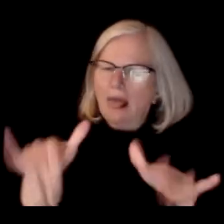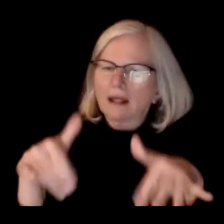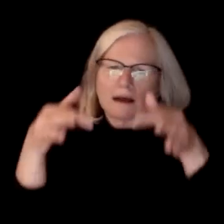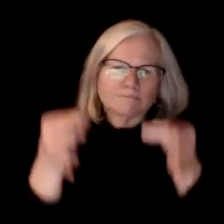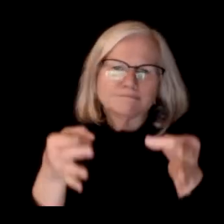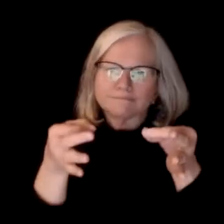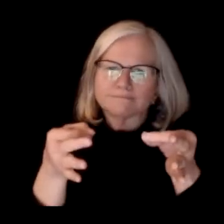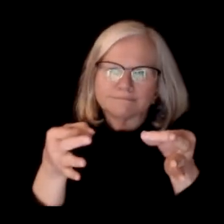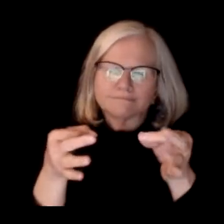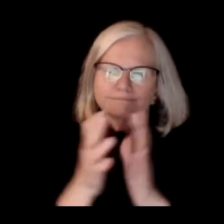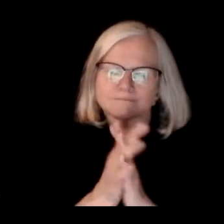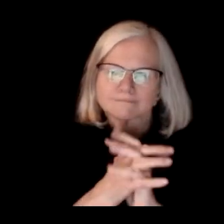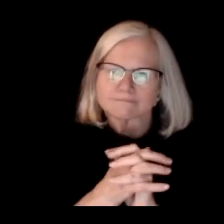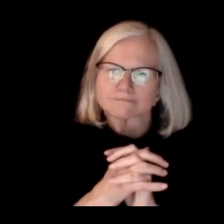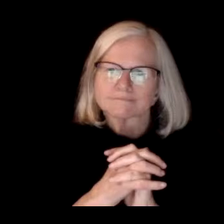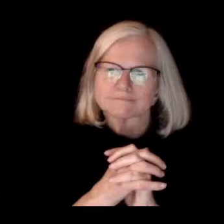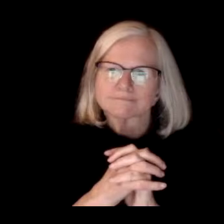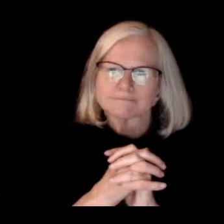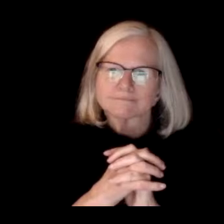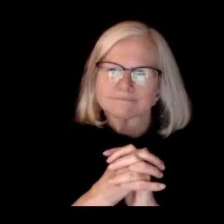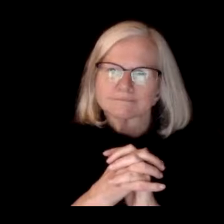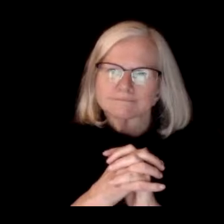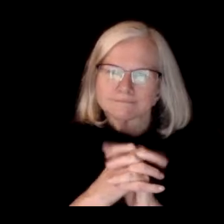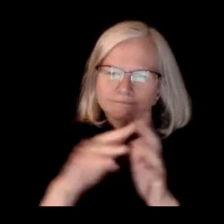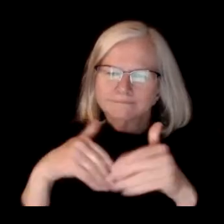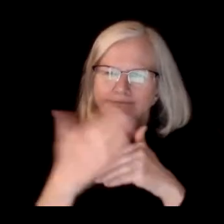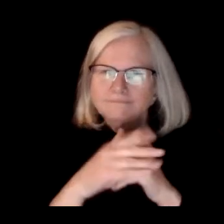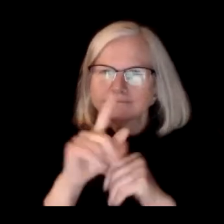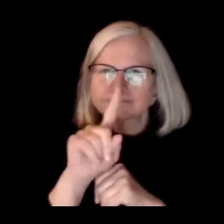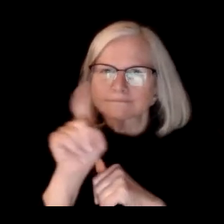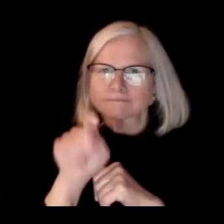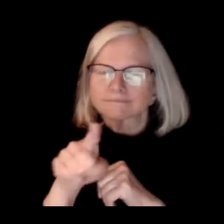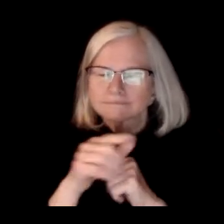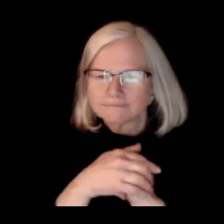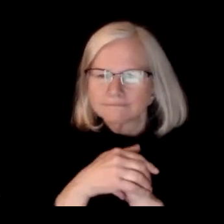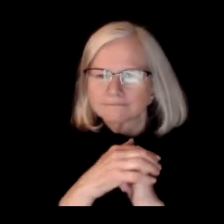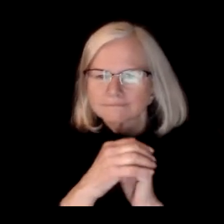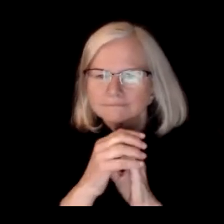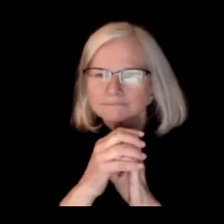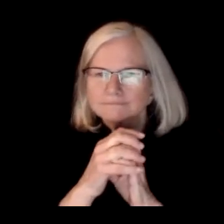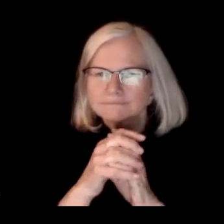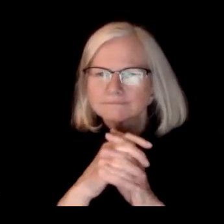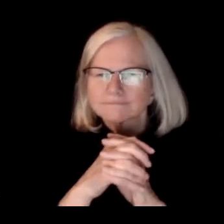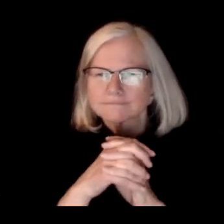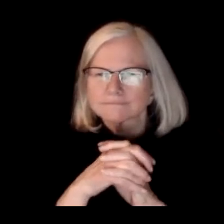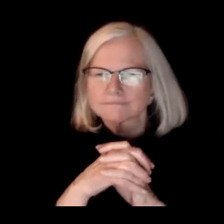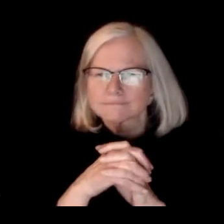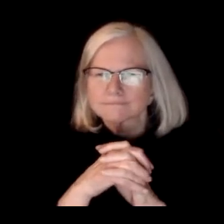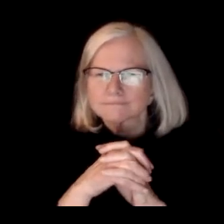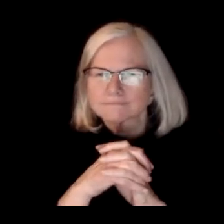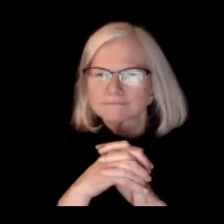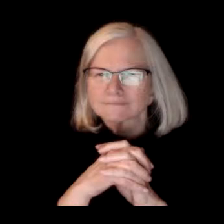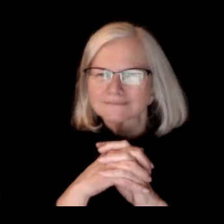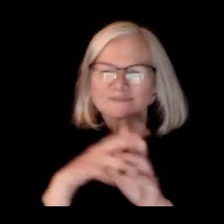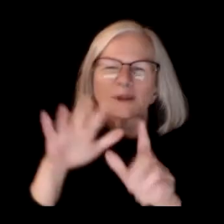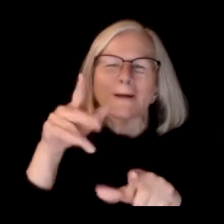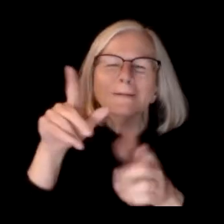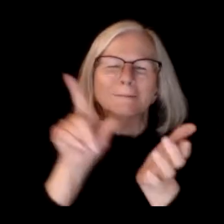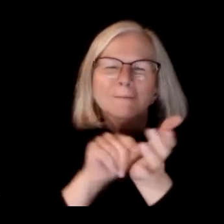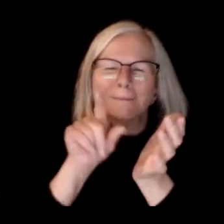Your next question comes from the line of Ms. Sue Kraft of Manaman Pioneer. Your line is open. You may ask your